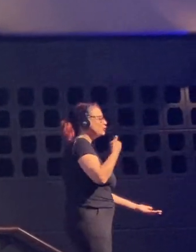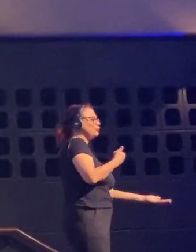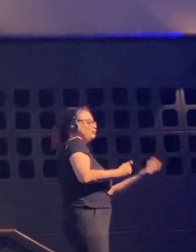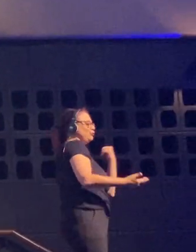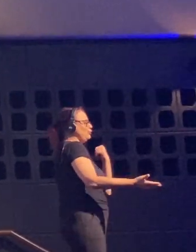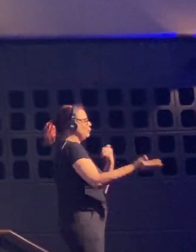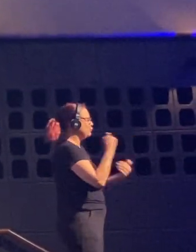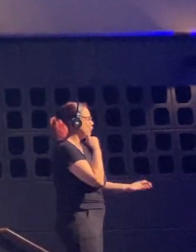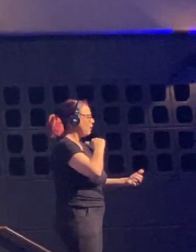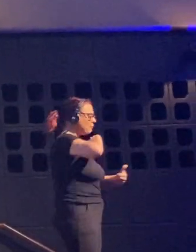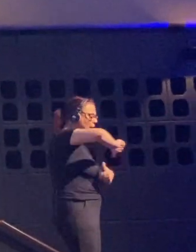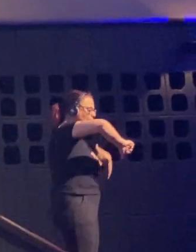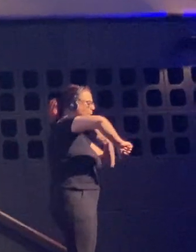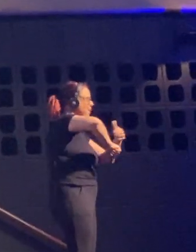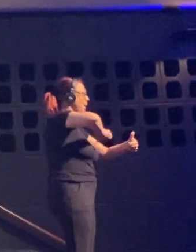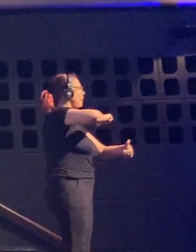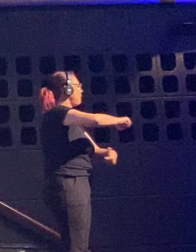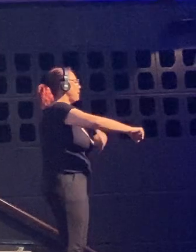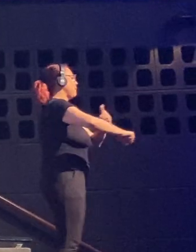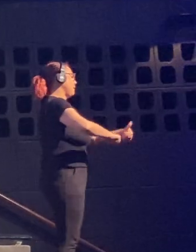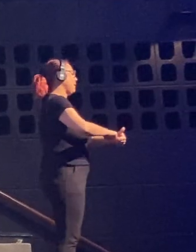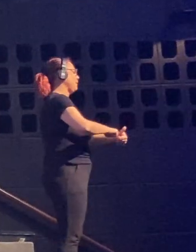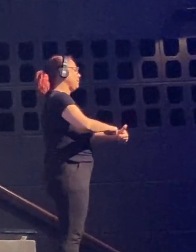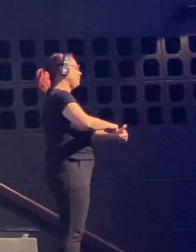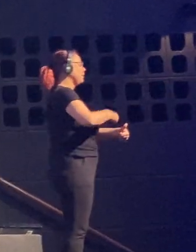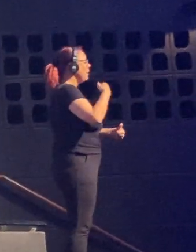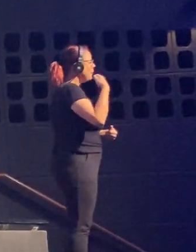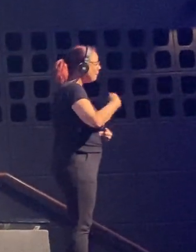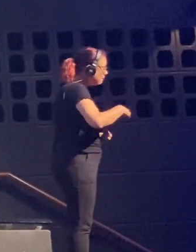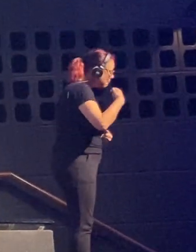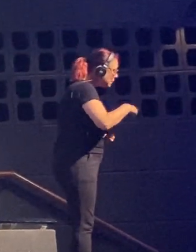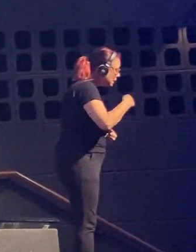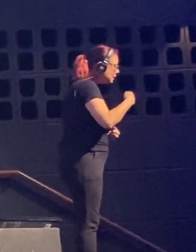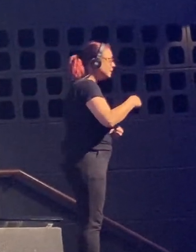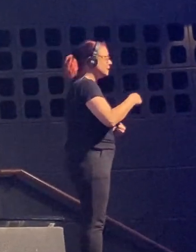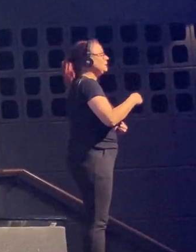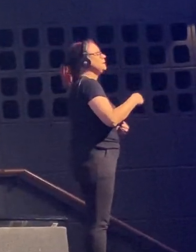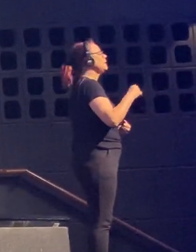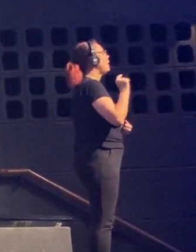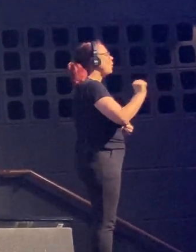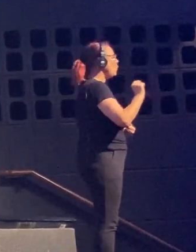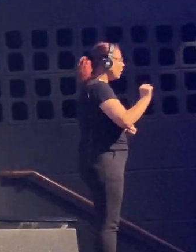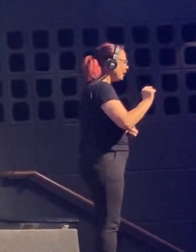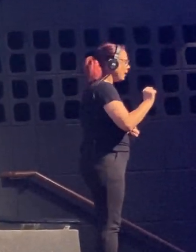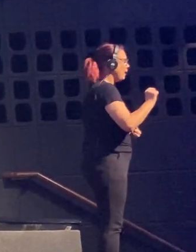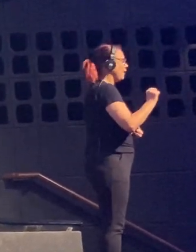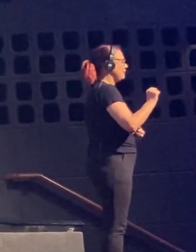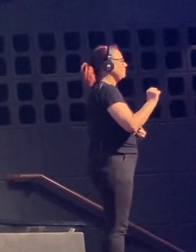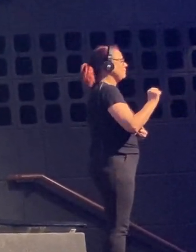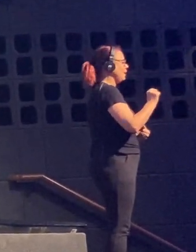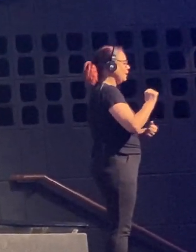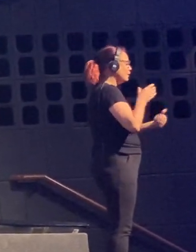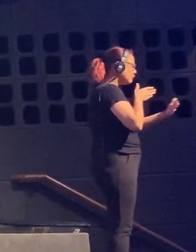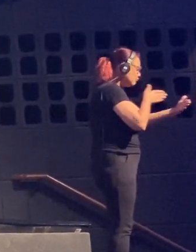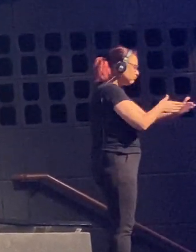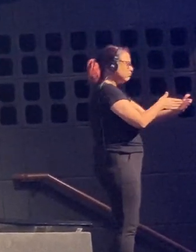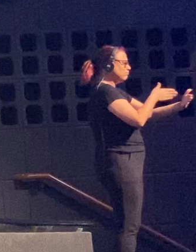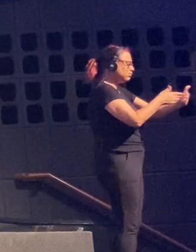boundaries between different departments to be able to do this. Boundary spanning is something that has been under